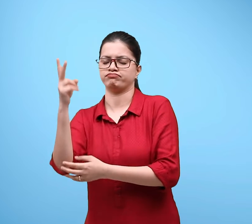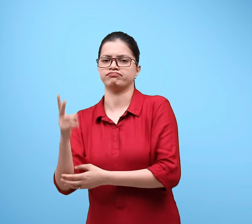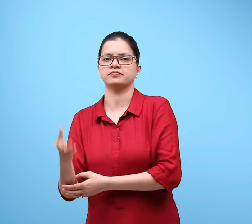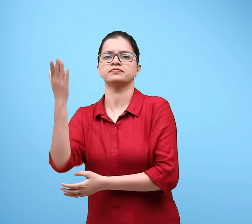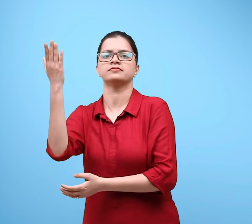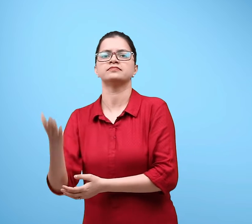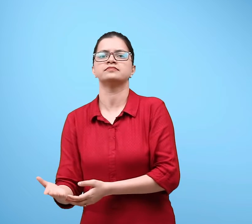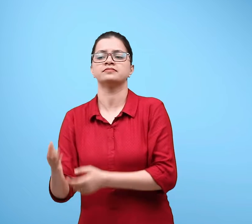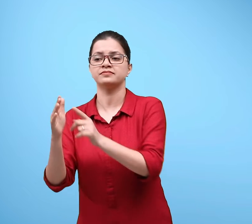disappear.